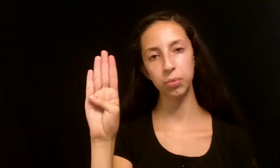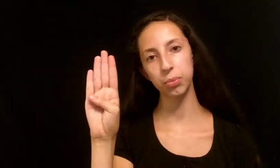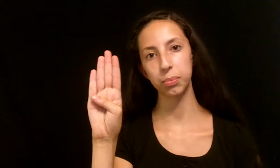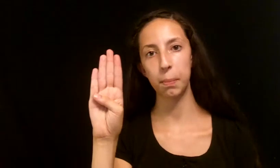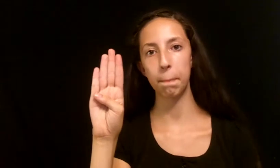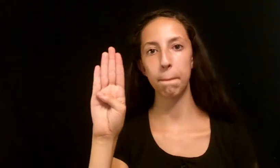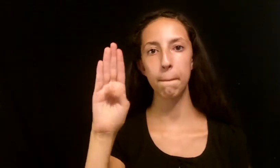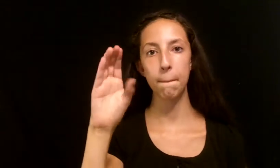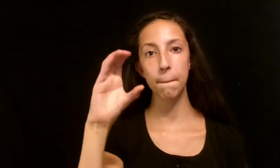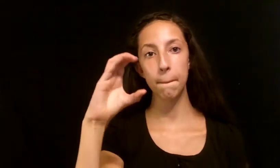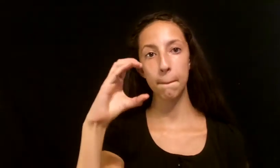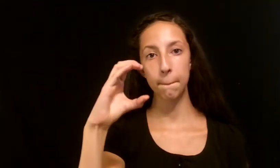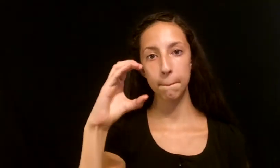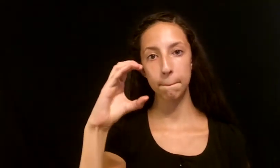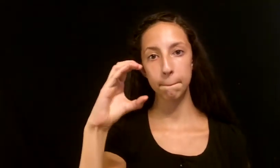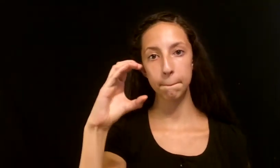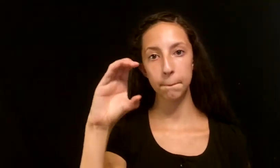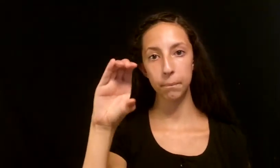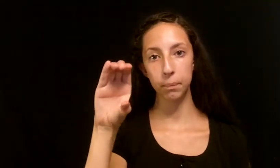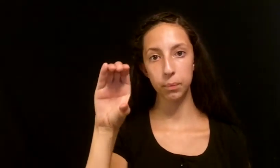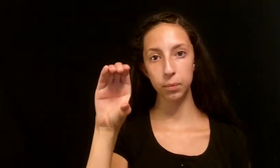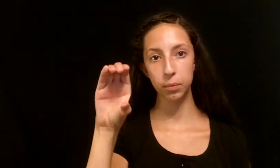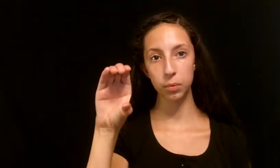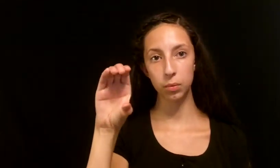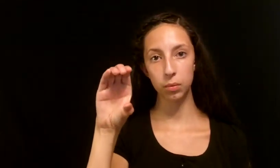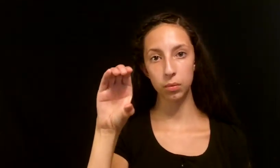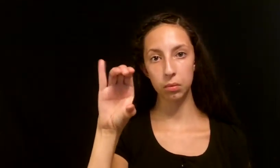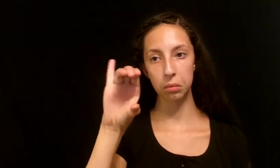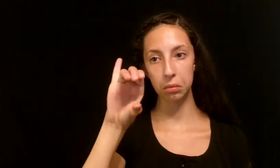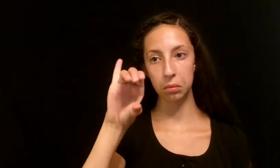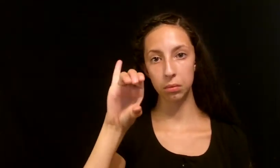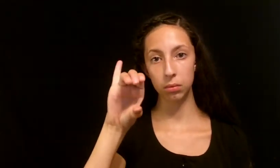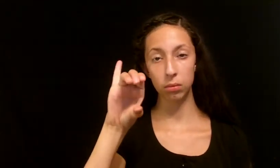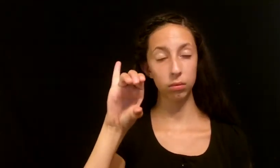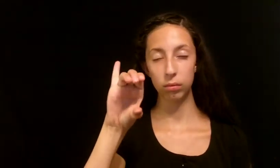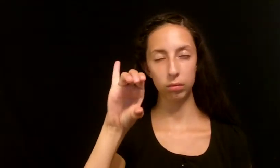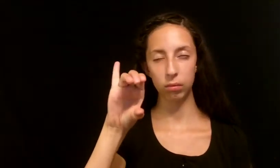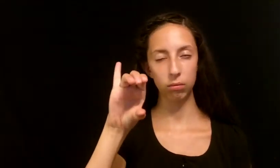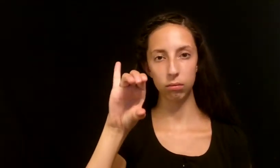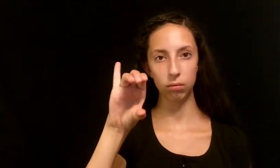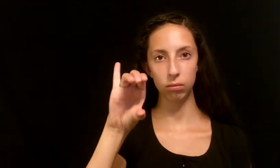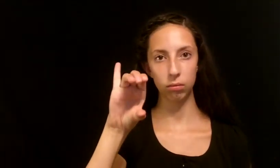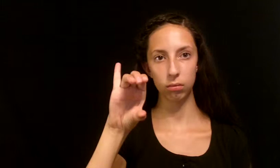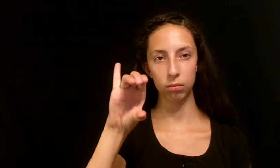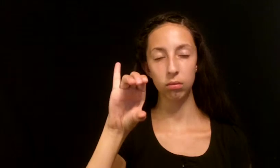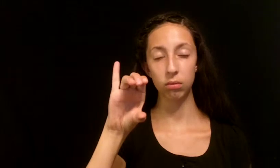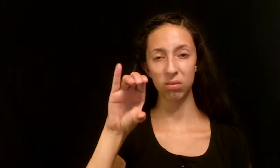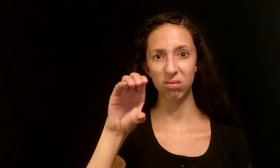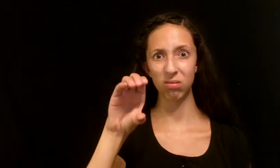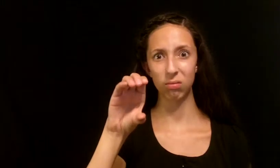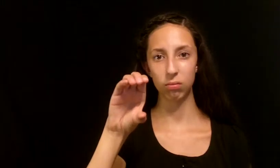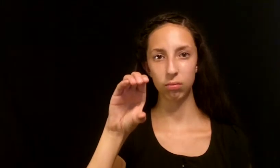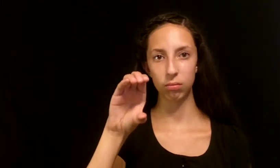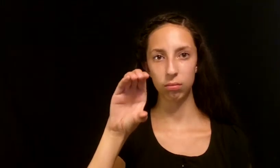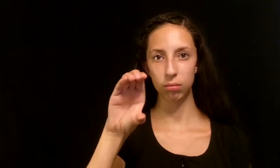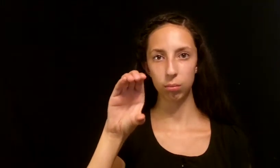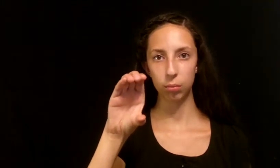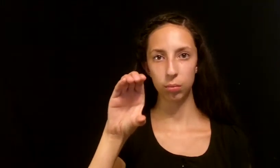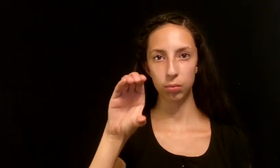C, sometimes people have their C with their pinky up. That hurts. Just keep it this way.